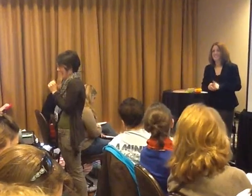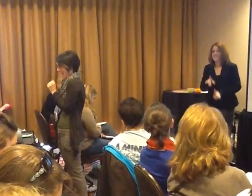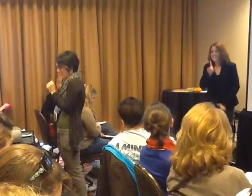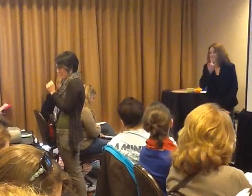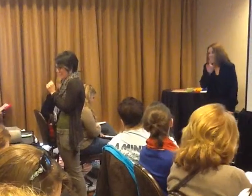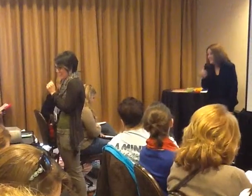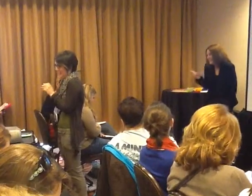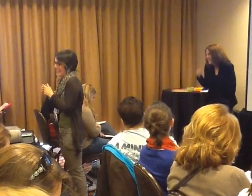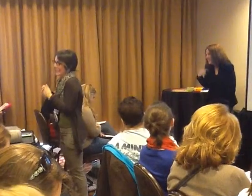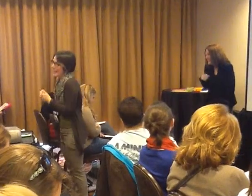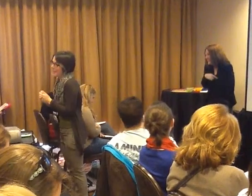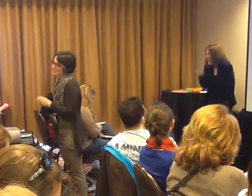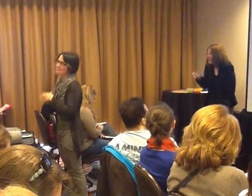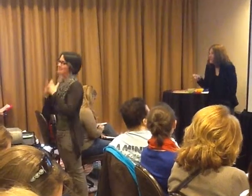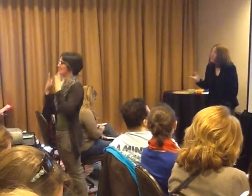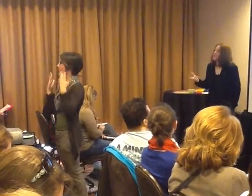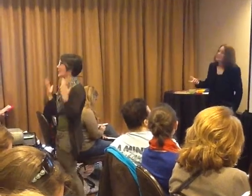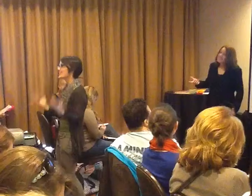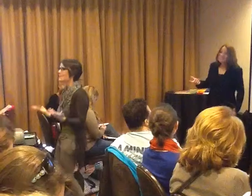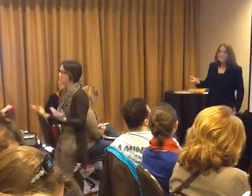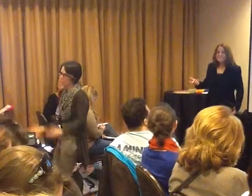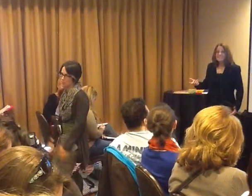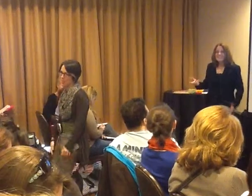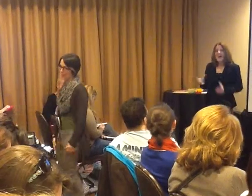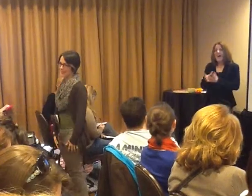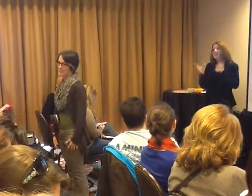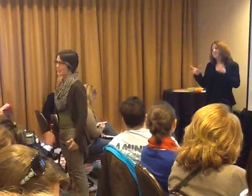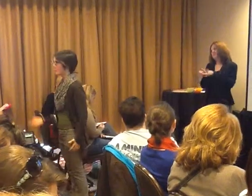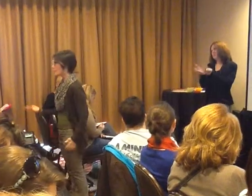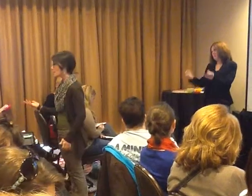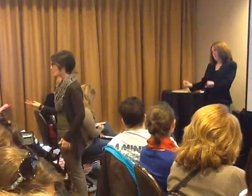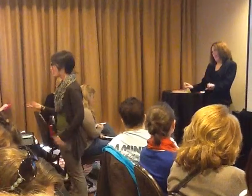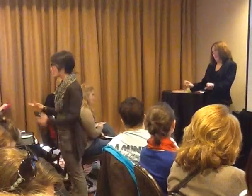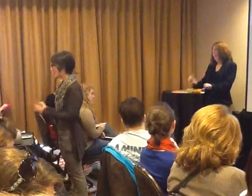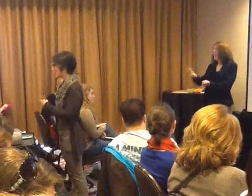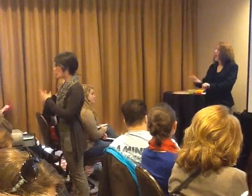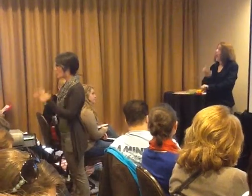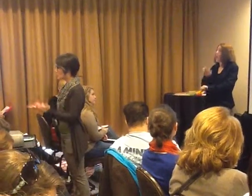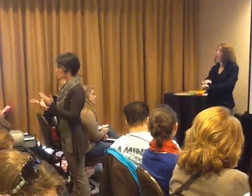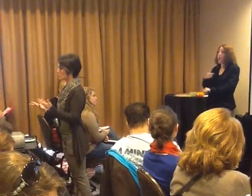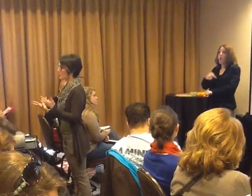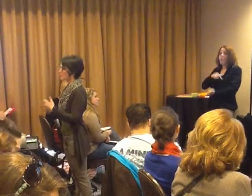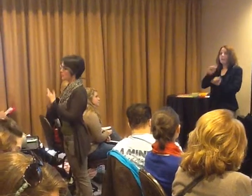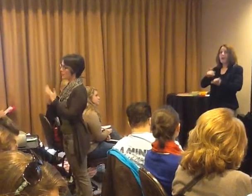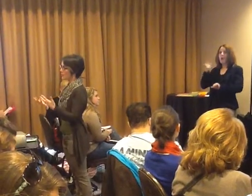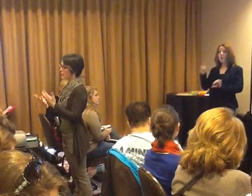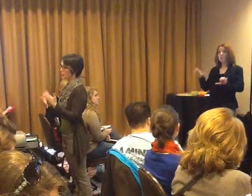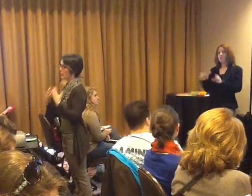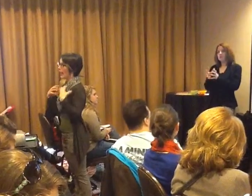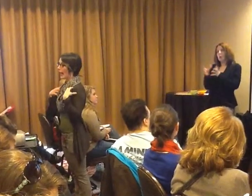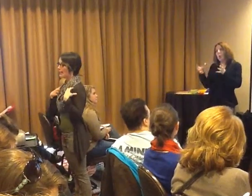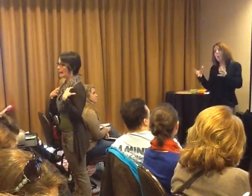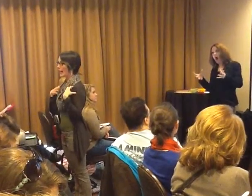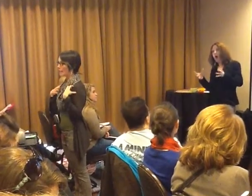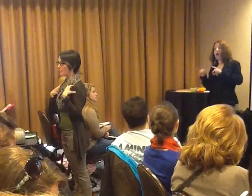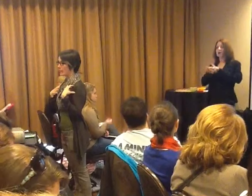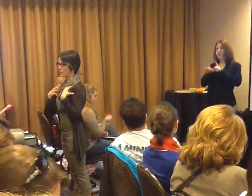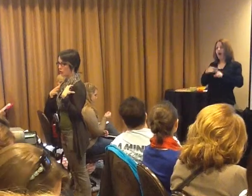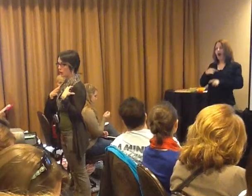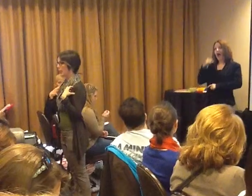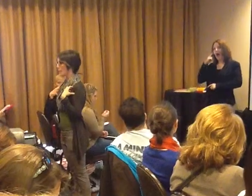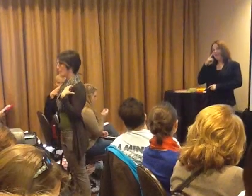Really? Do we have to? As much as you can. I mean, of course, we can only do so much with what we can do. I think